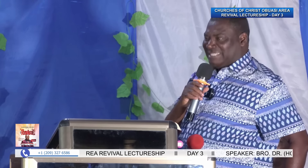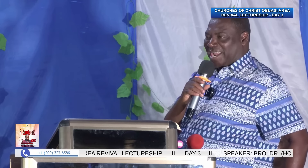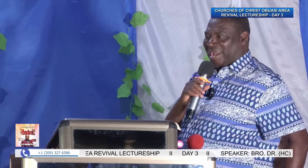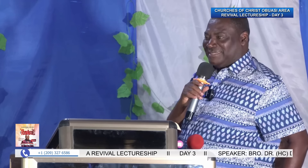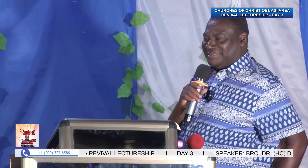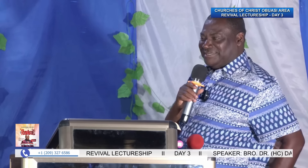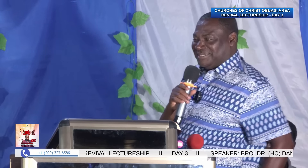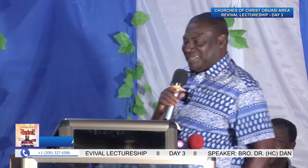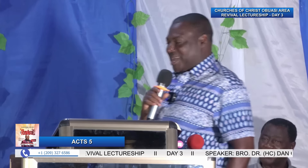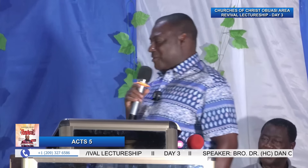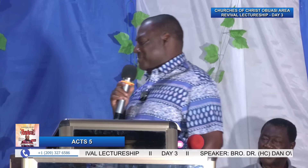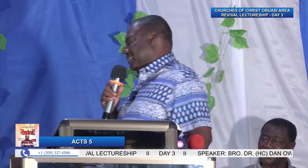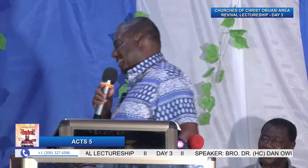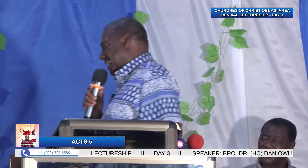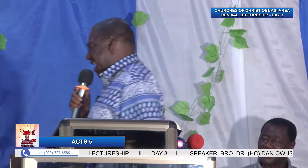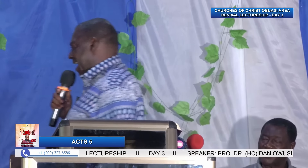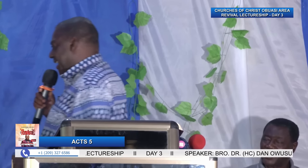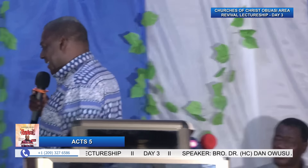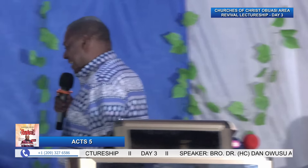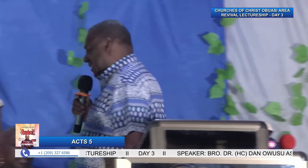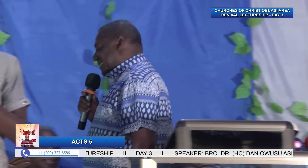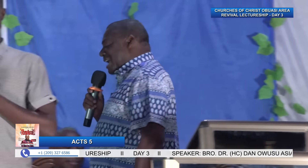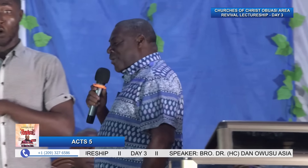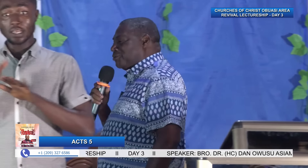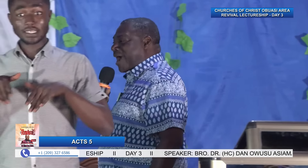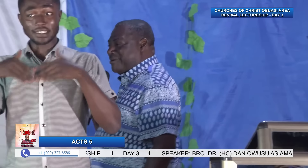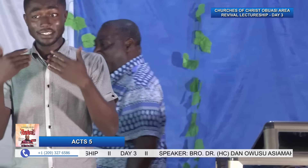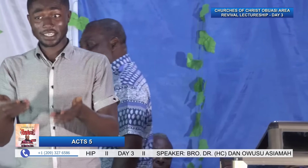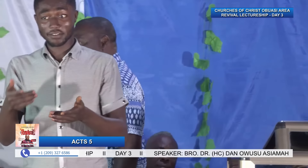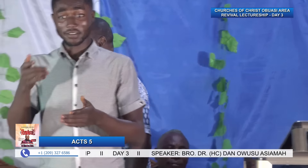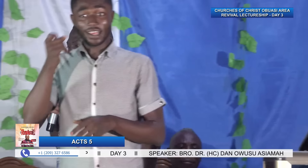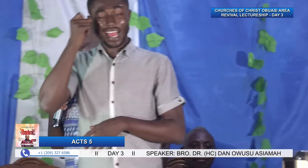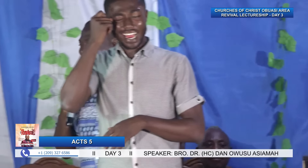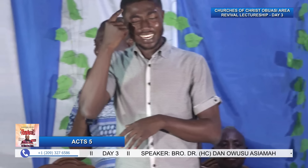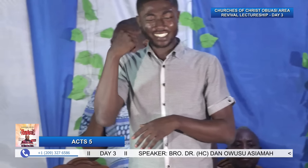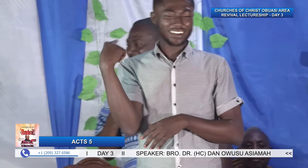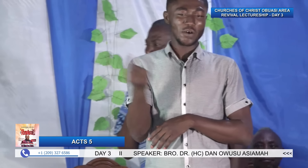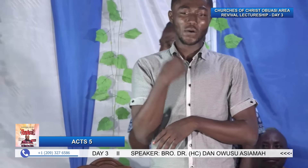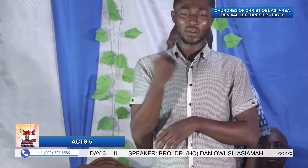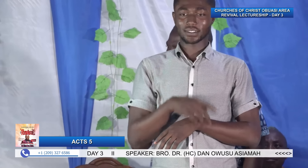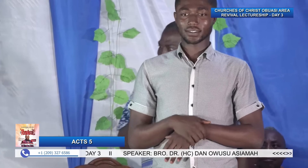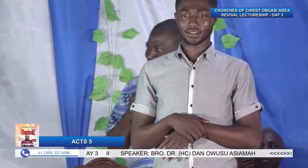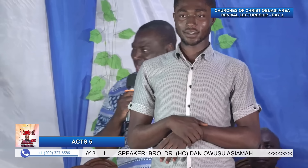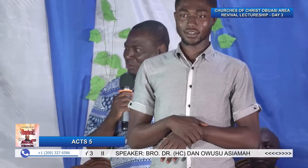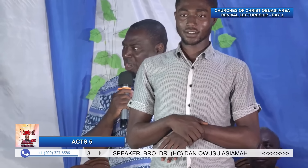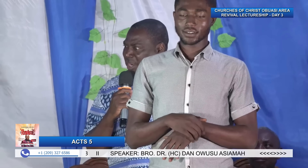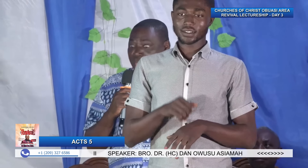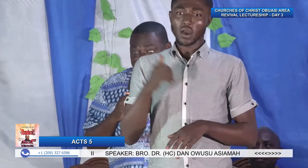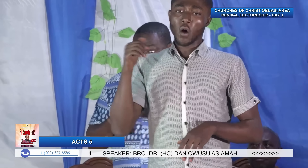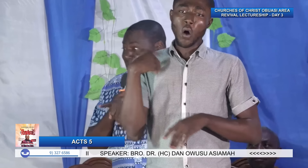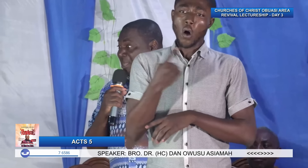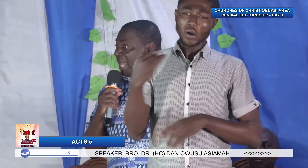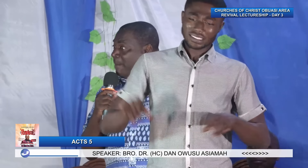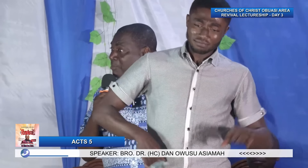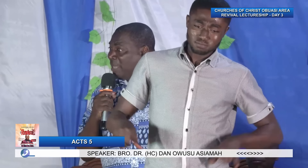muntra wati ana radi mi enti aseda jan tu atua no mo preacher for ne bible class for ne adia no en tu atua na ujina unade